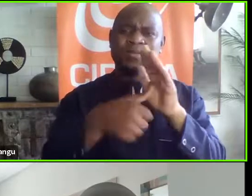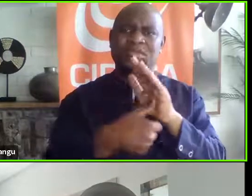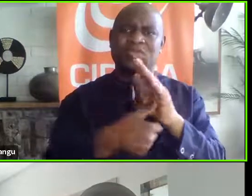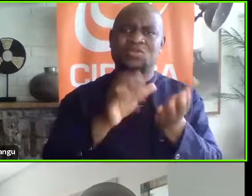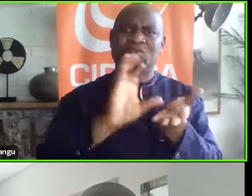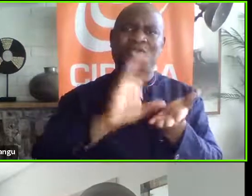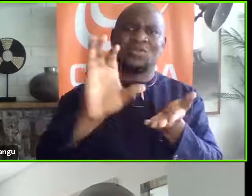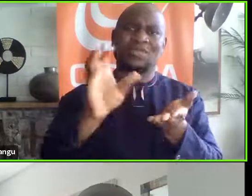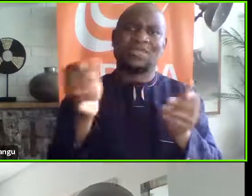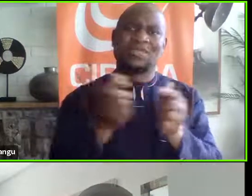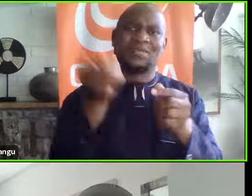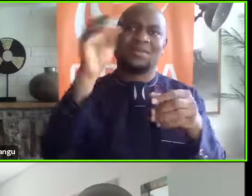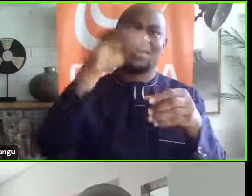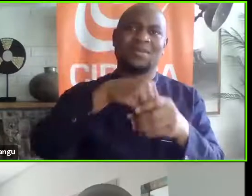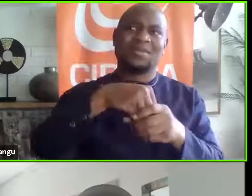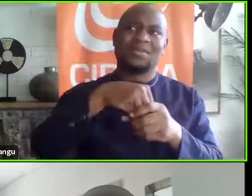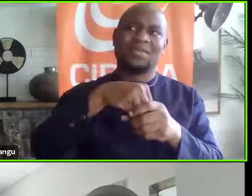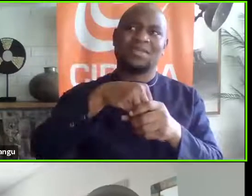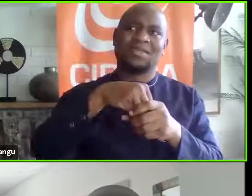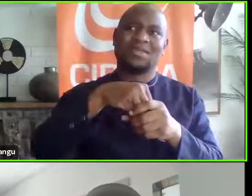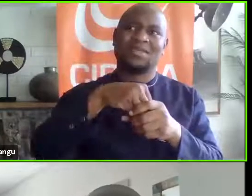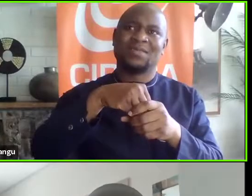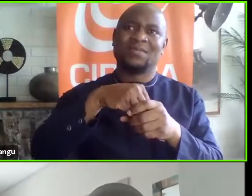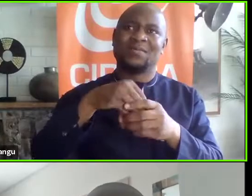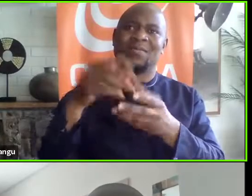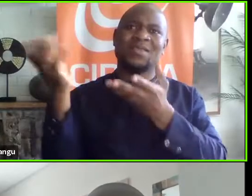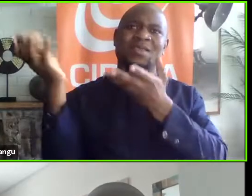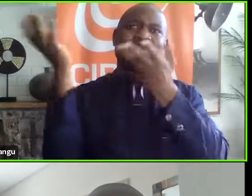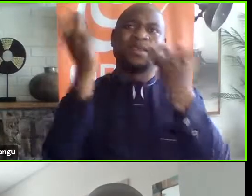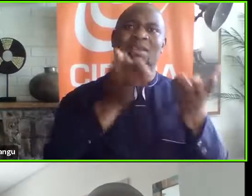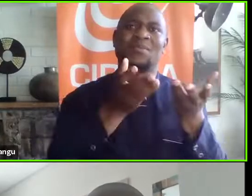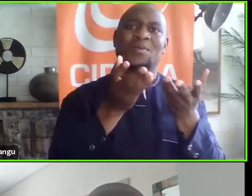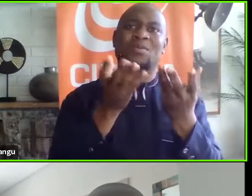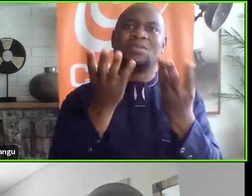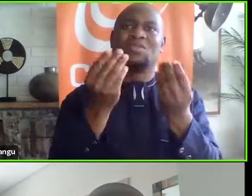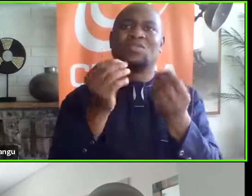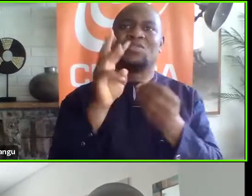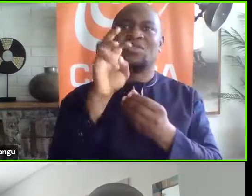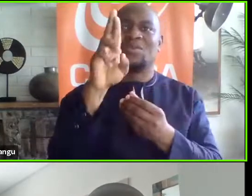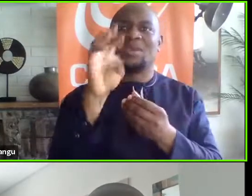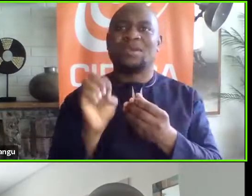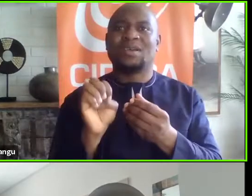times, the issue of cost comes into play